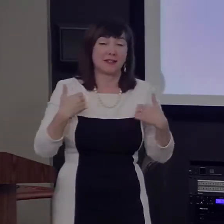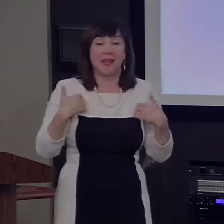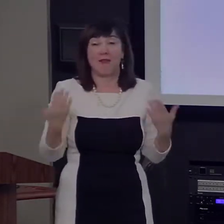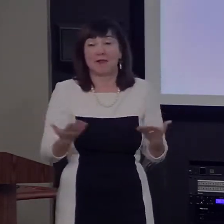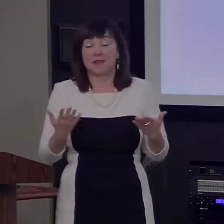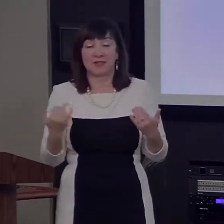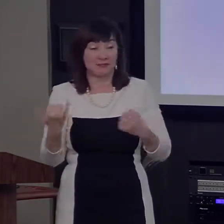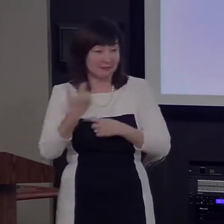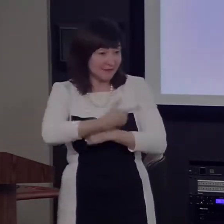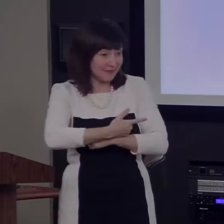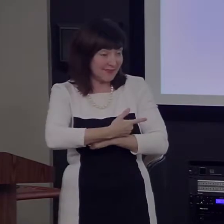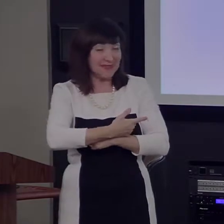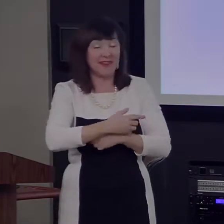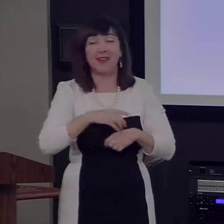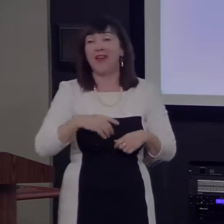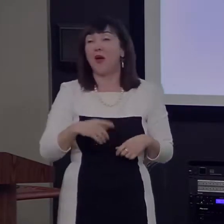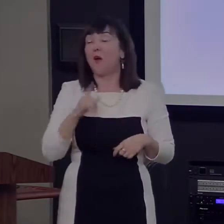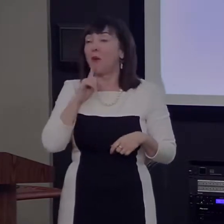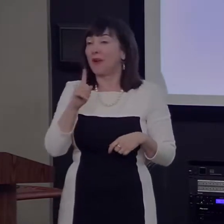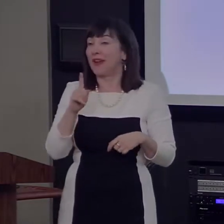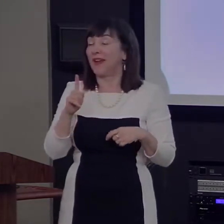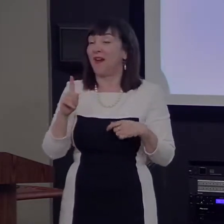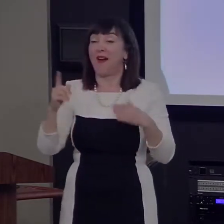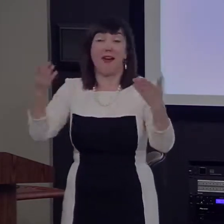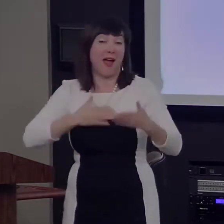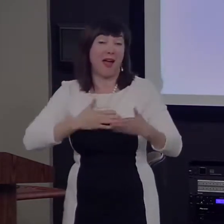head of the Numerical Cognition Lab, not American.